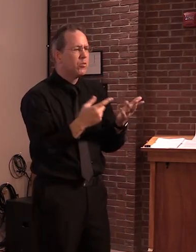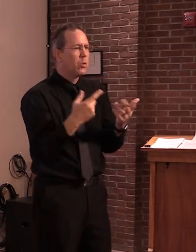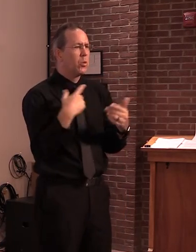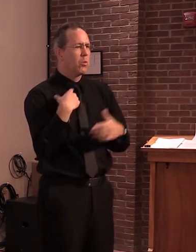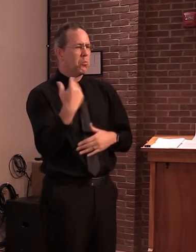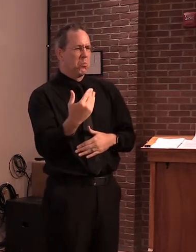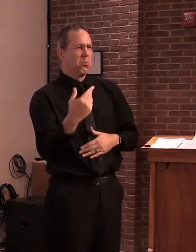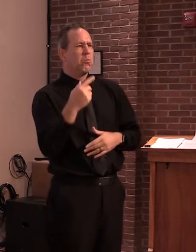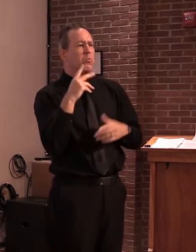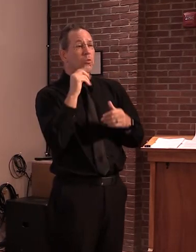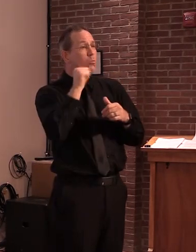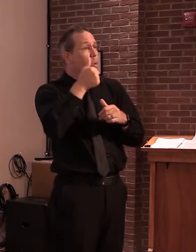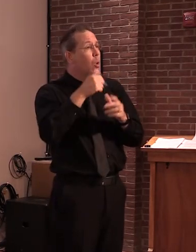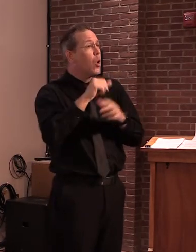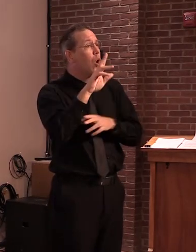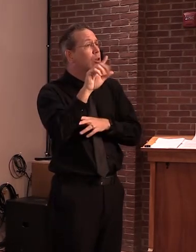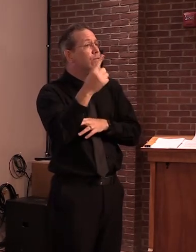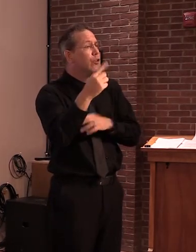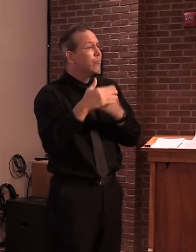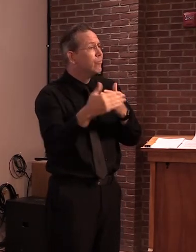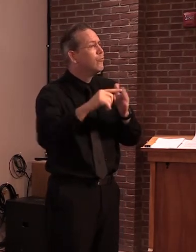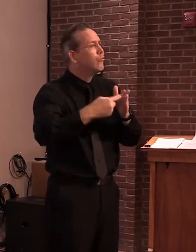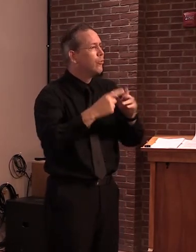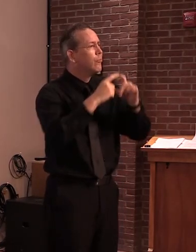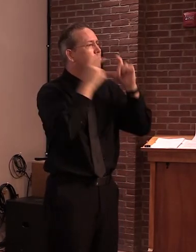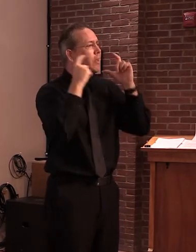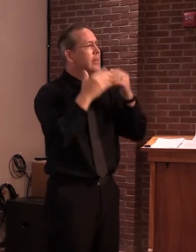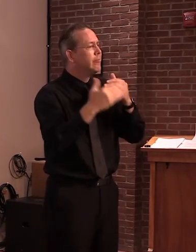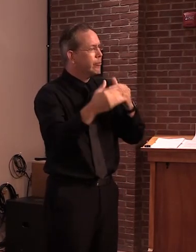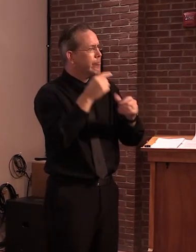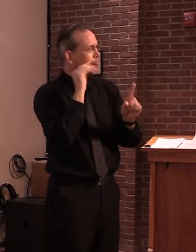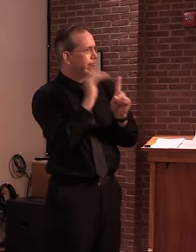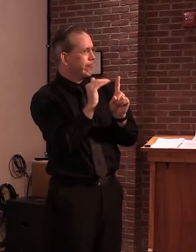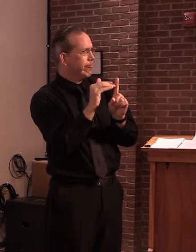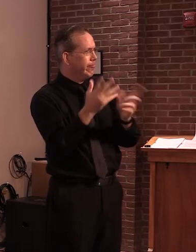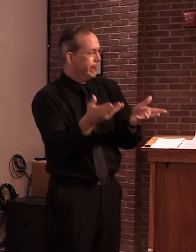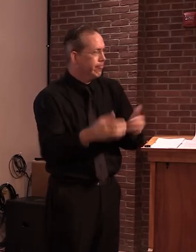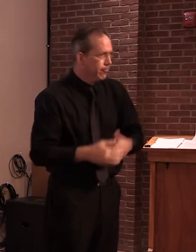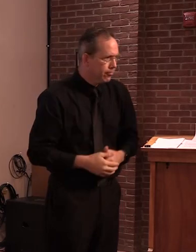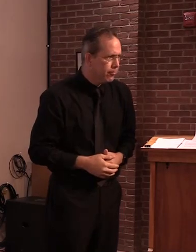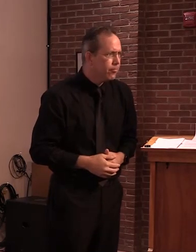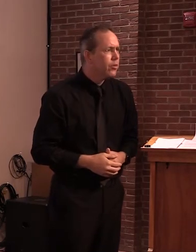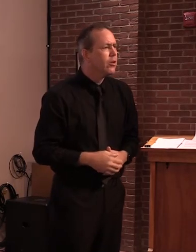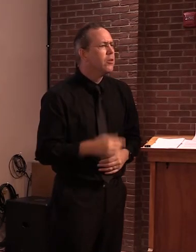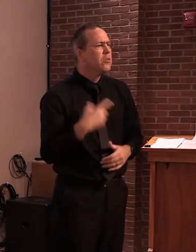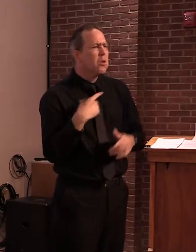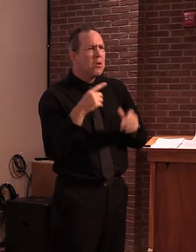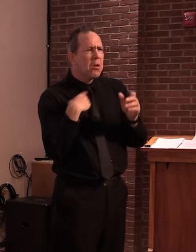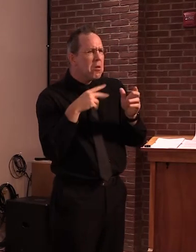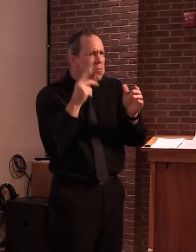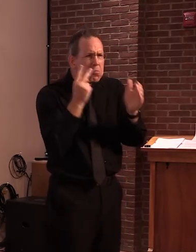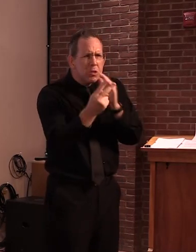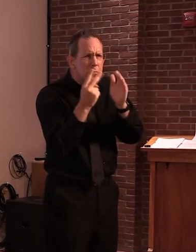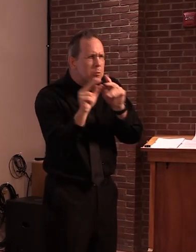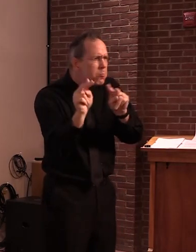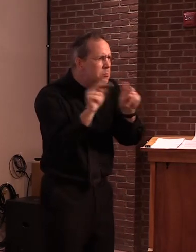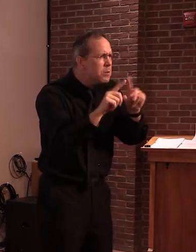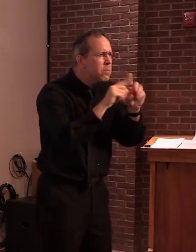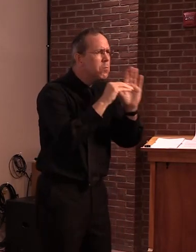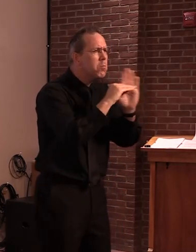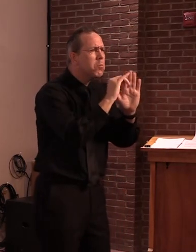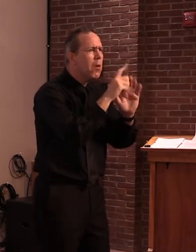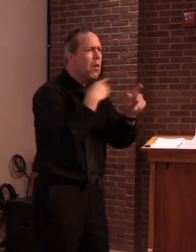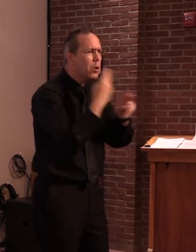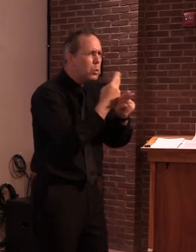of the models that we have consulted with, Vermont continues to have a favorable forecast, and as the Oliver Wyman model shows on